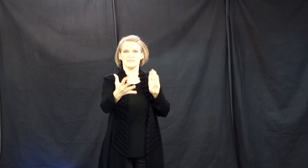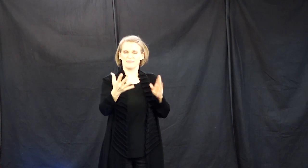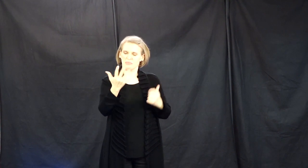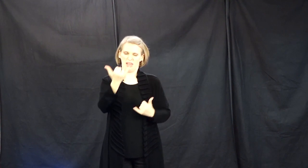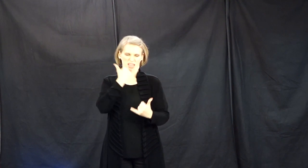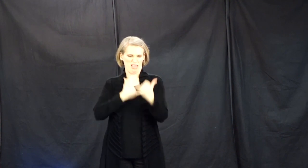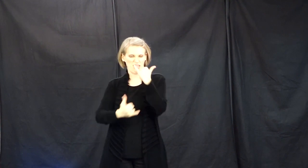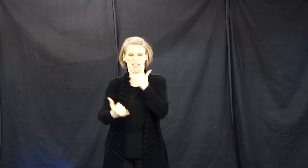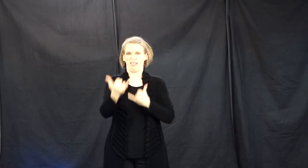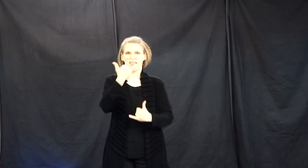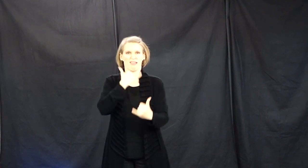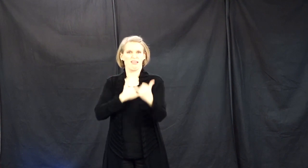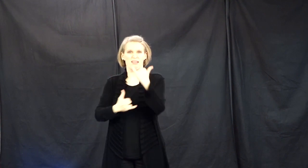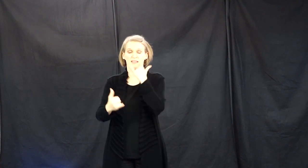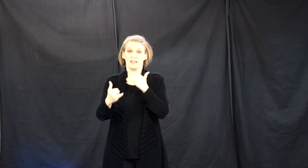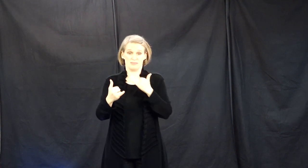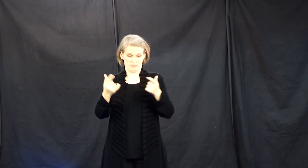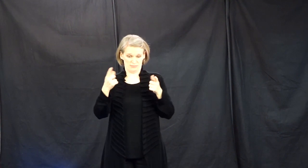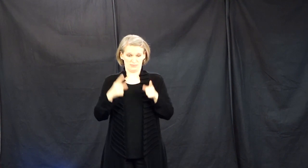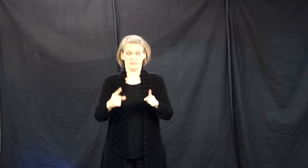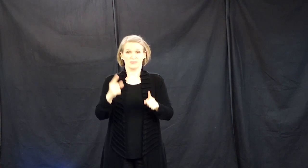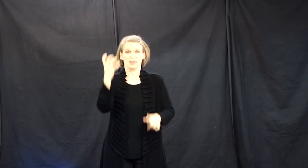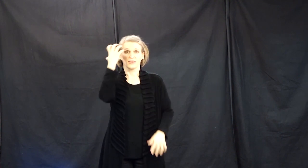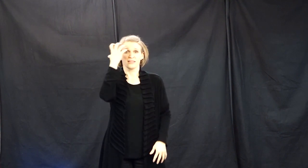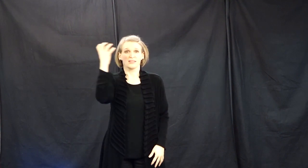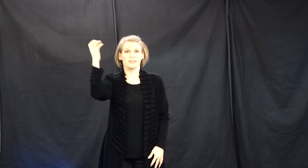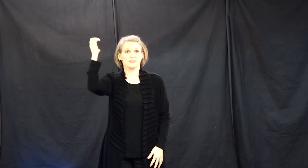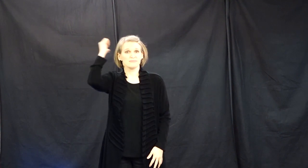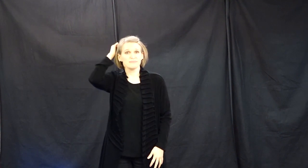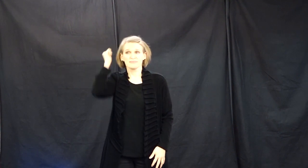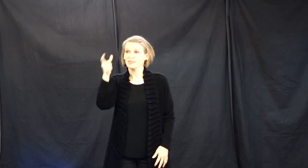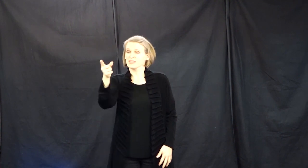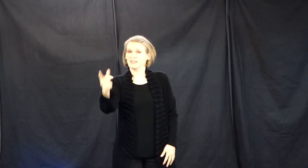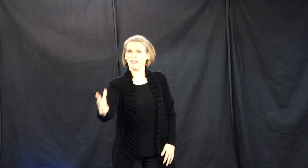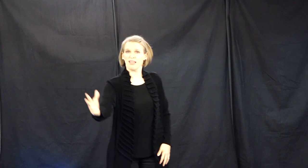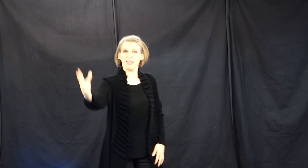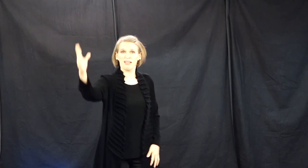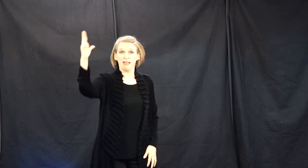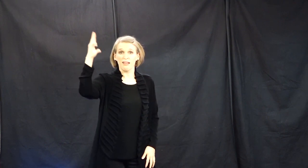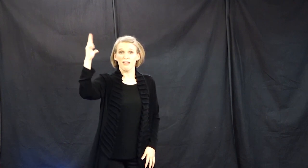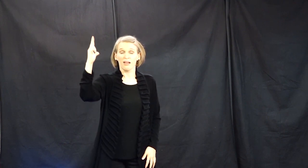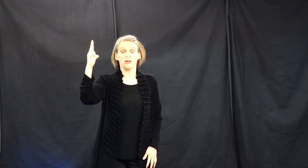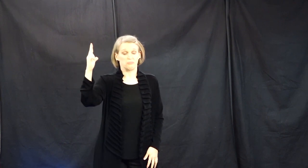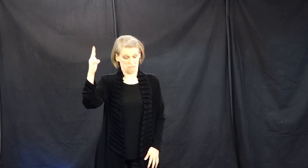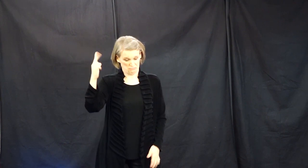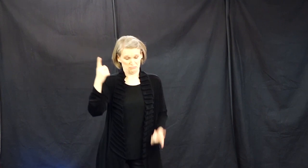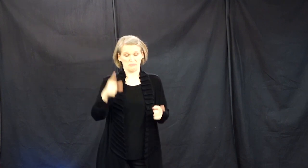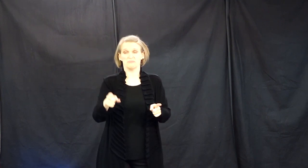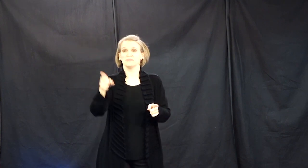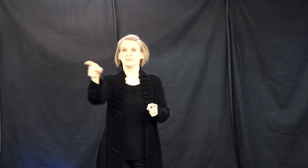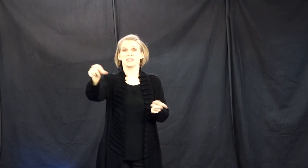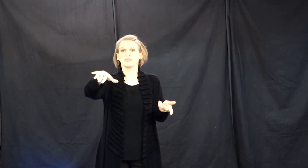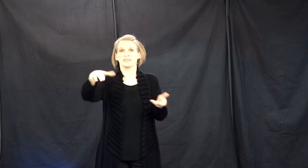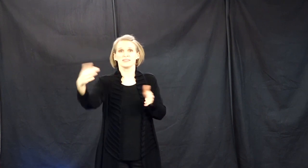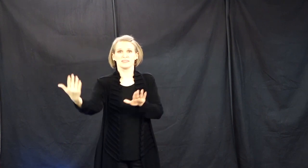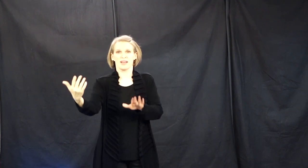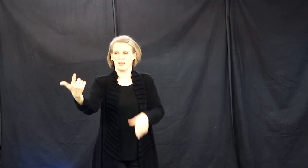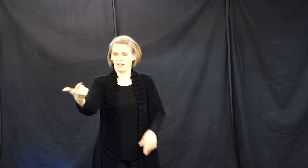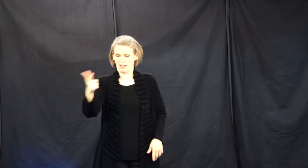my mistakes. When Alexander aimed at the sky, he may have been the first one to die, but I'm the